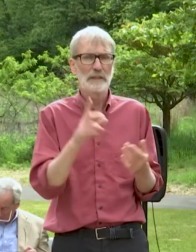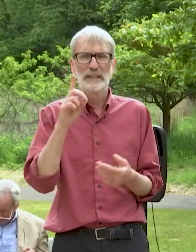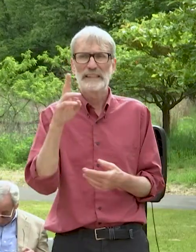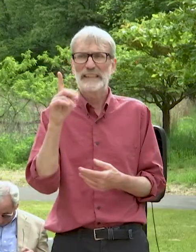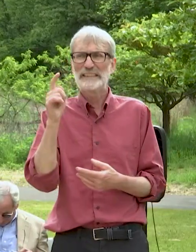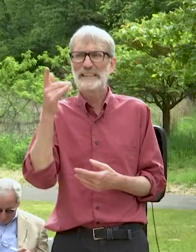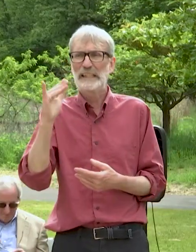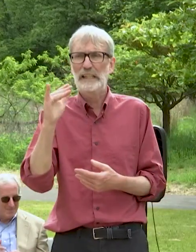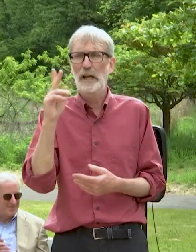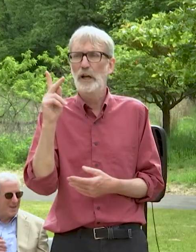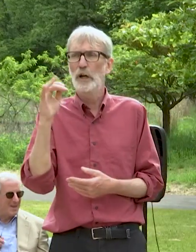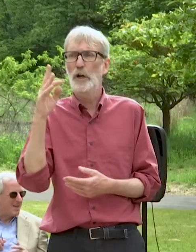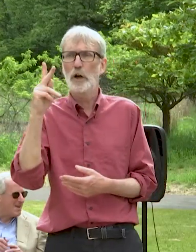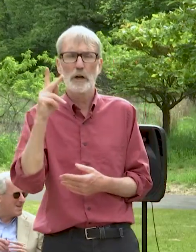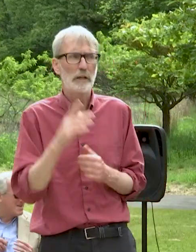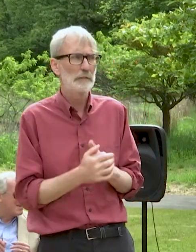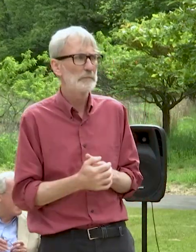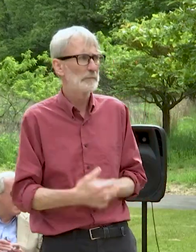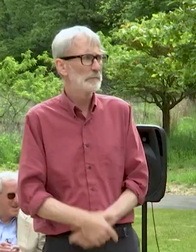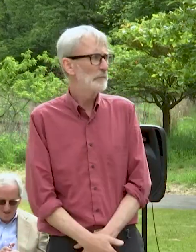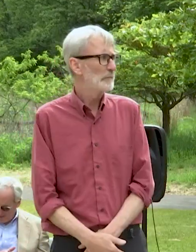Kirk.